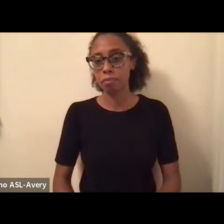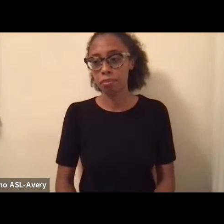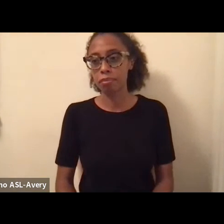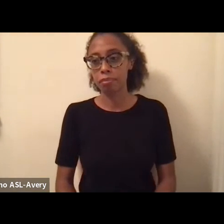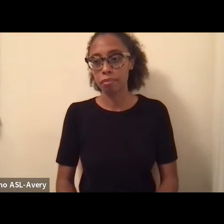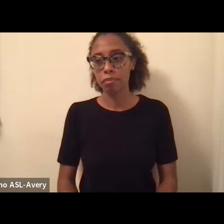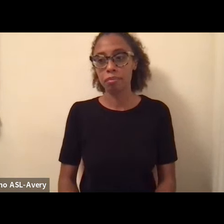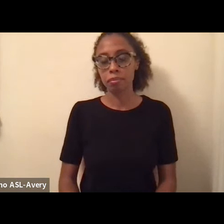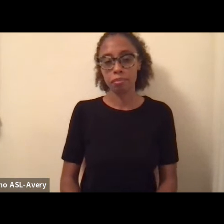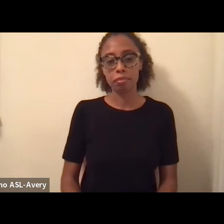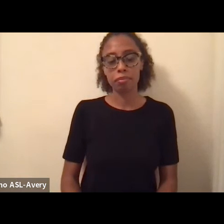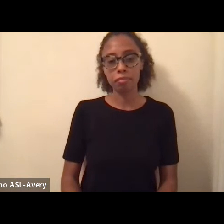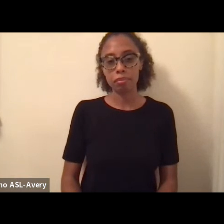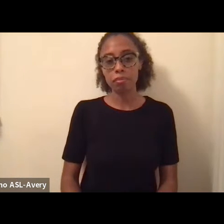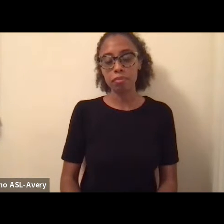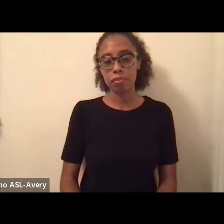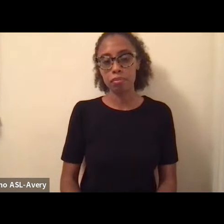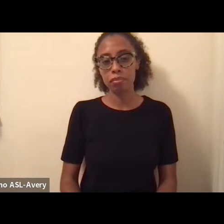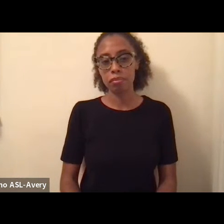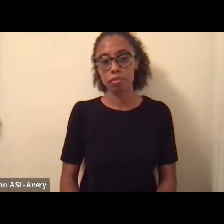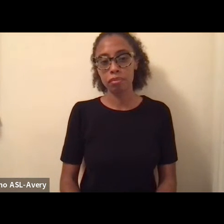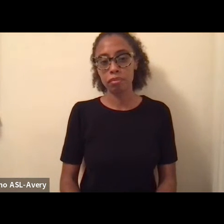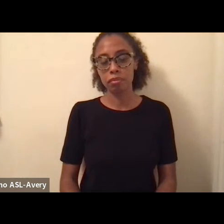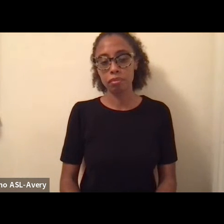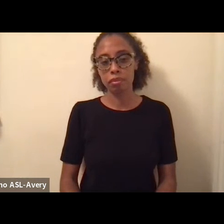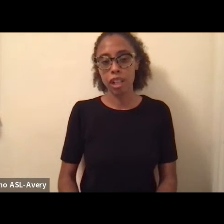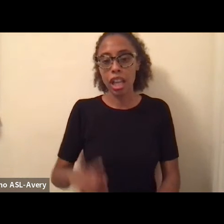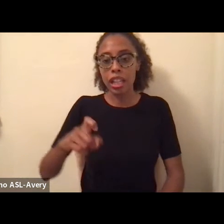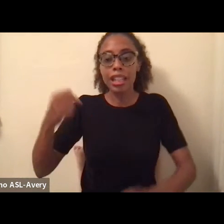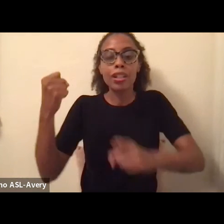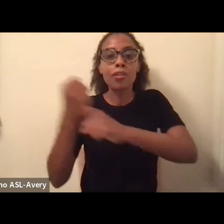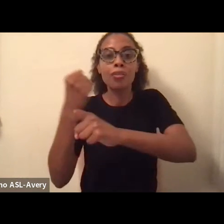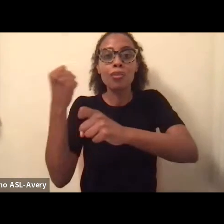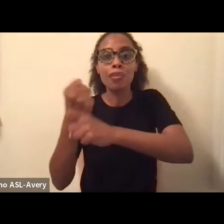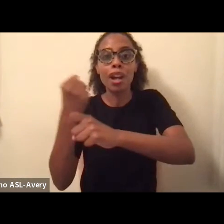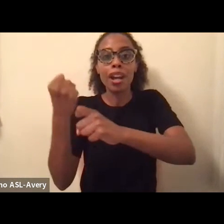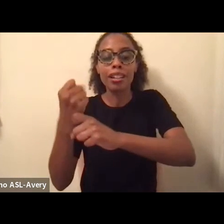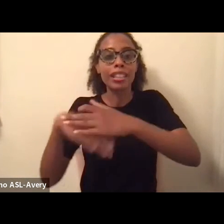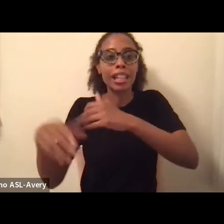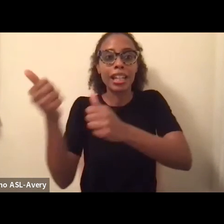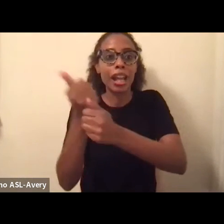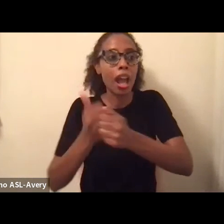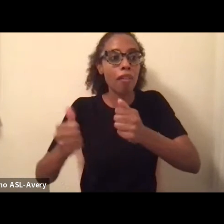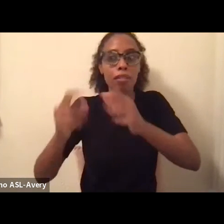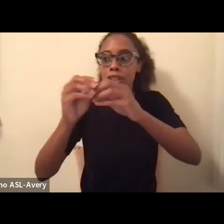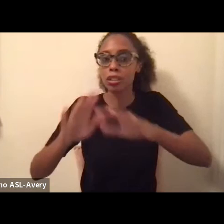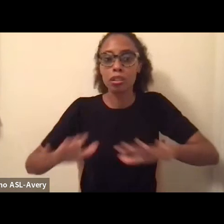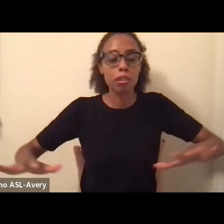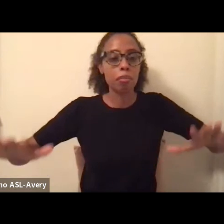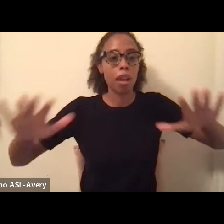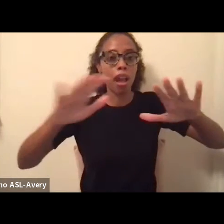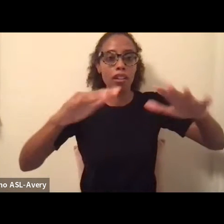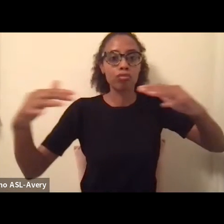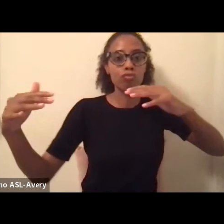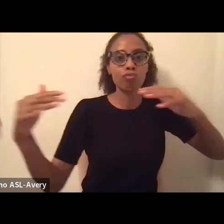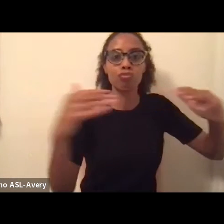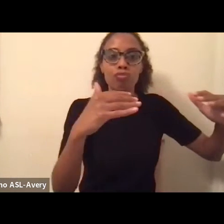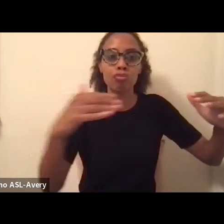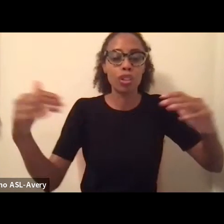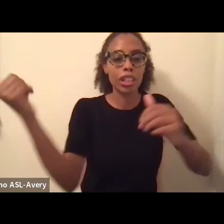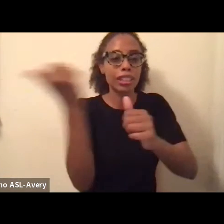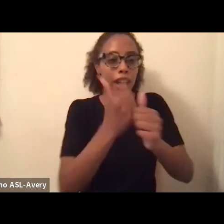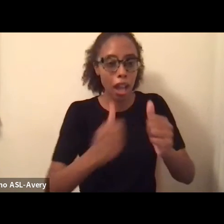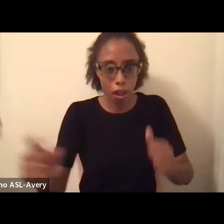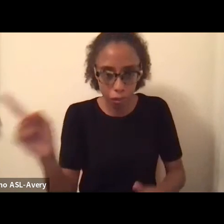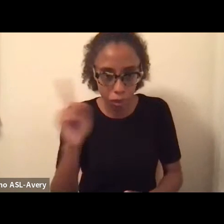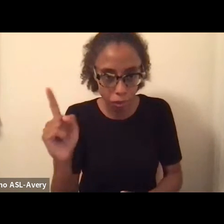And the need to fight in every space, that the battlefront is everywhere, according